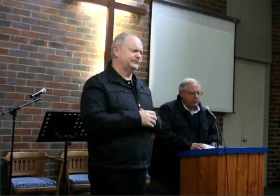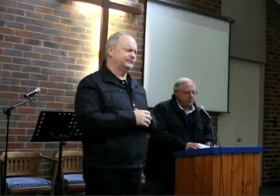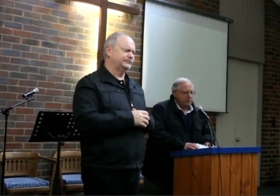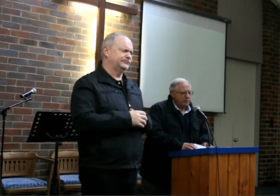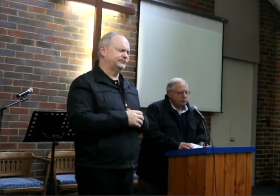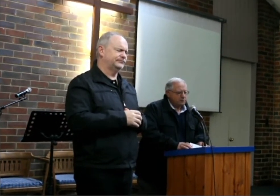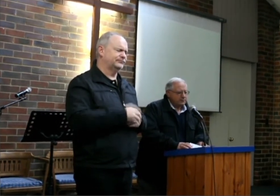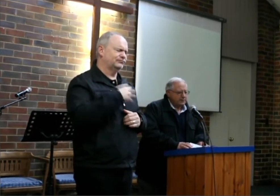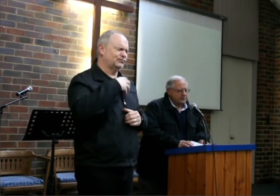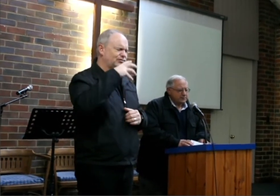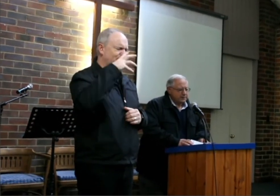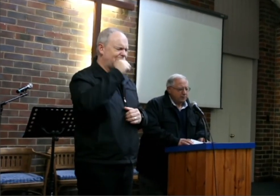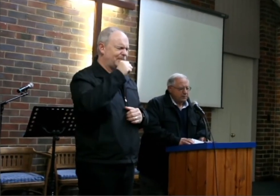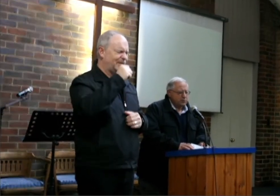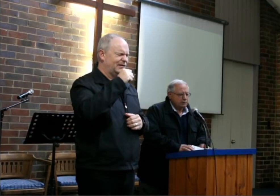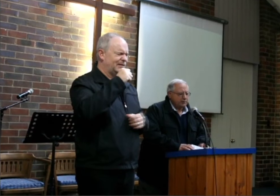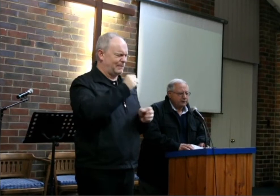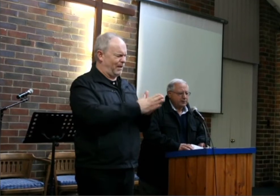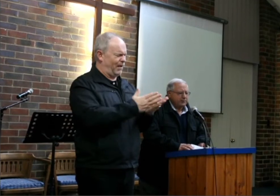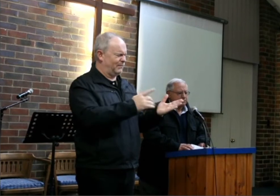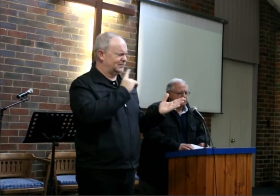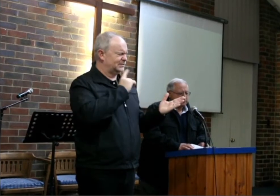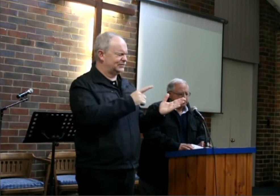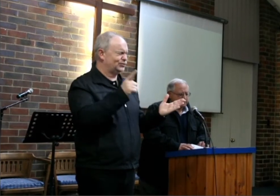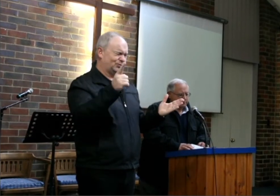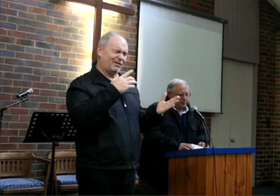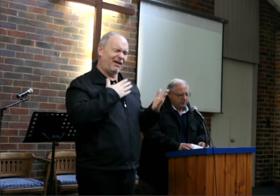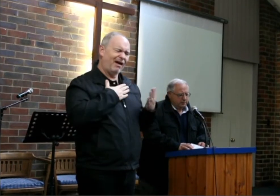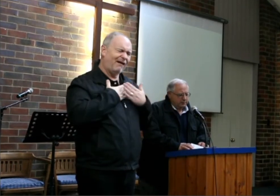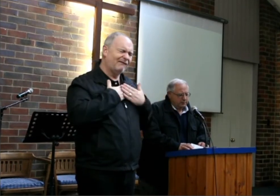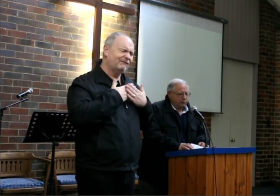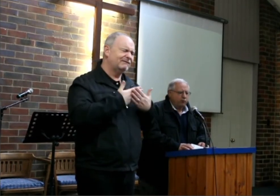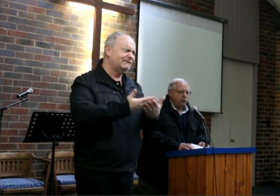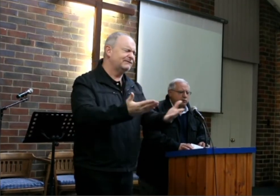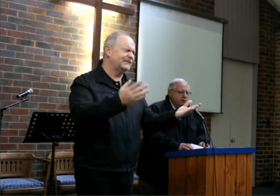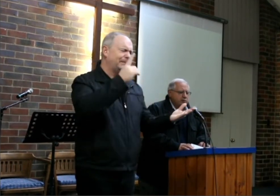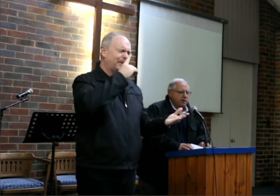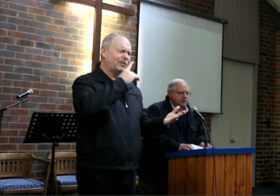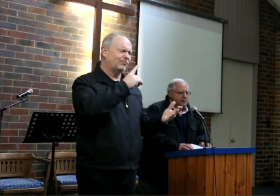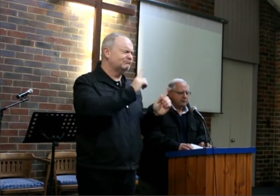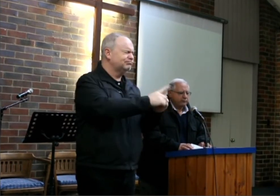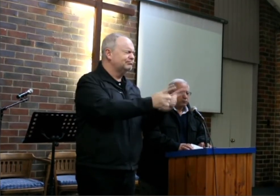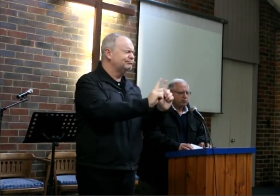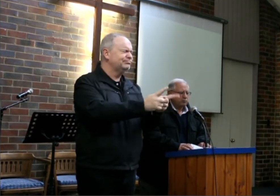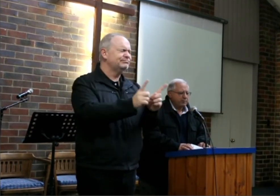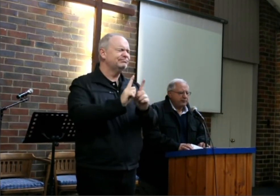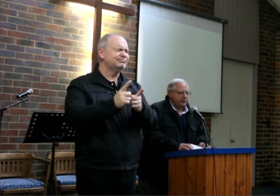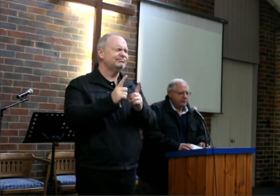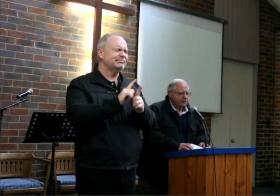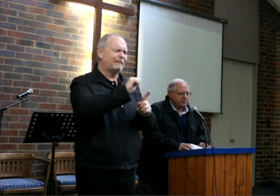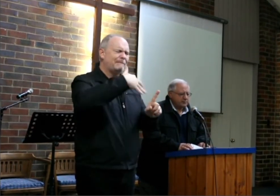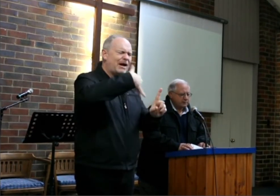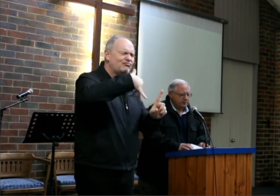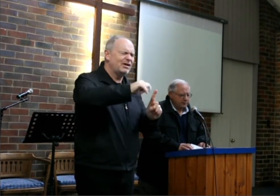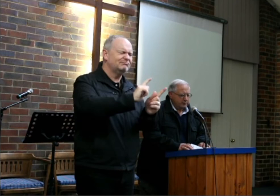We remember the gospel tells us how much you loved the people of all kinds and of all